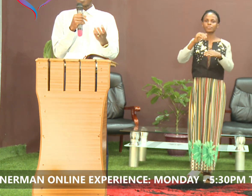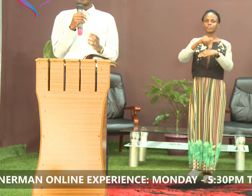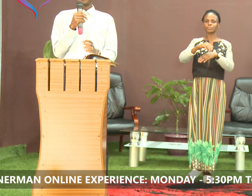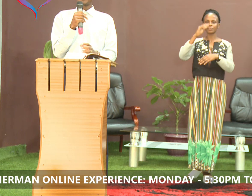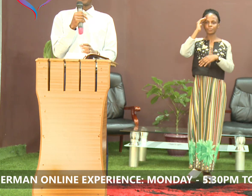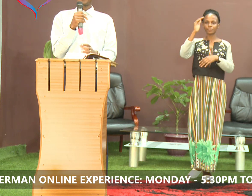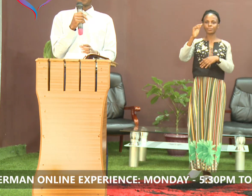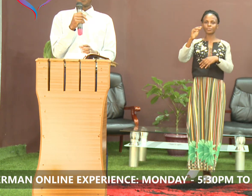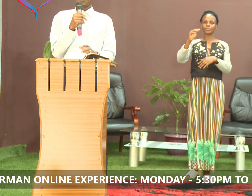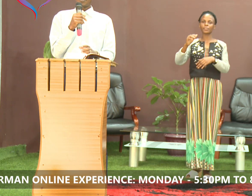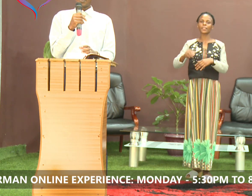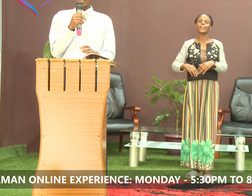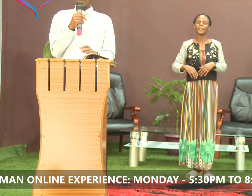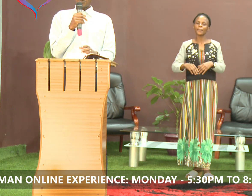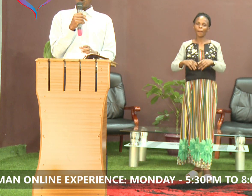choose. We have the